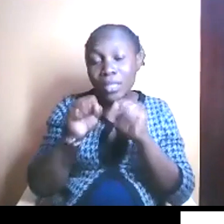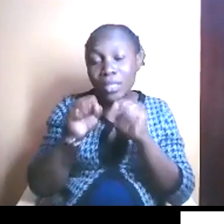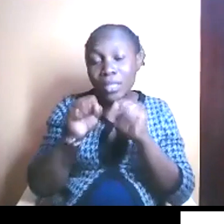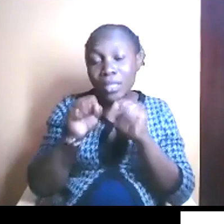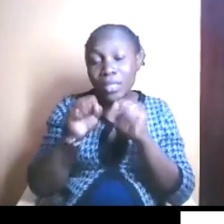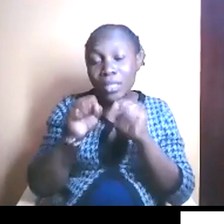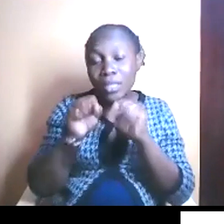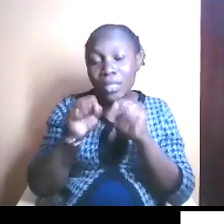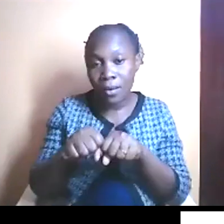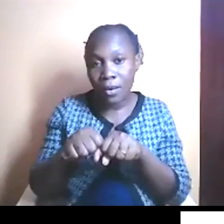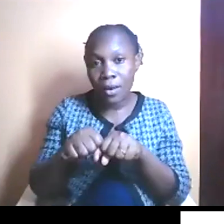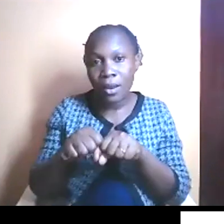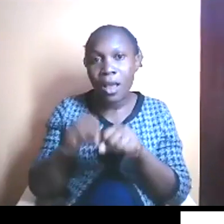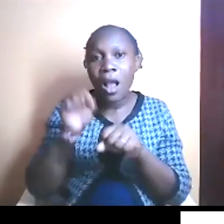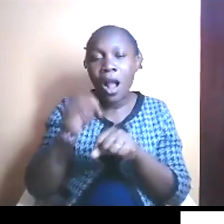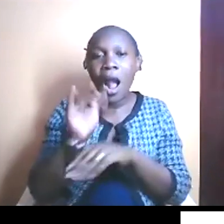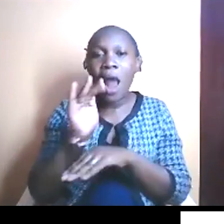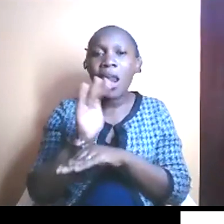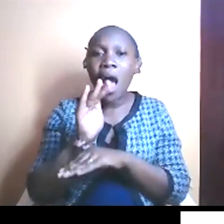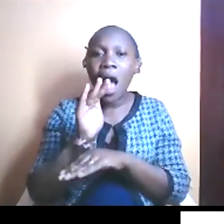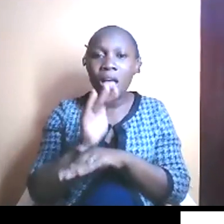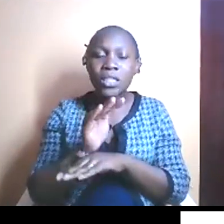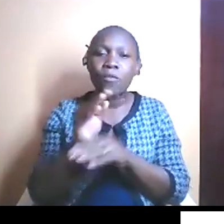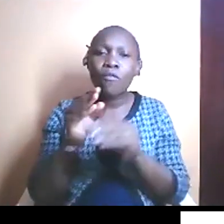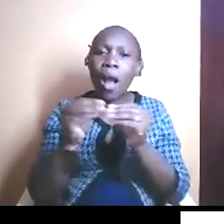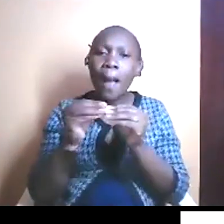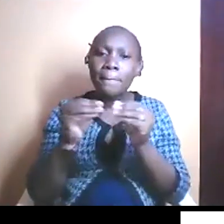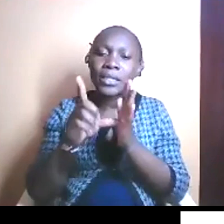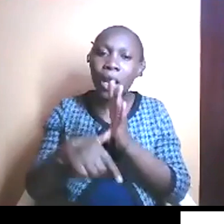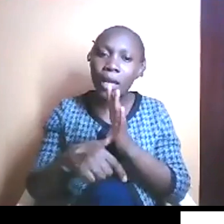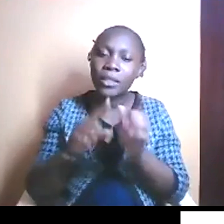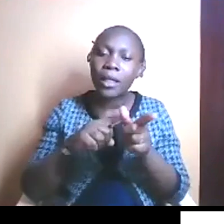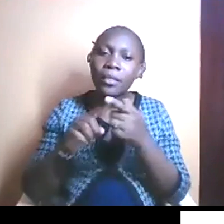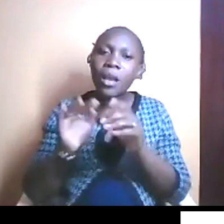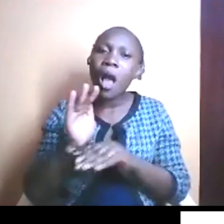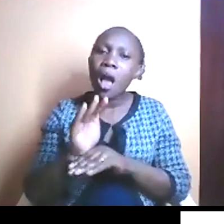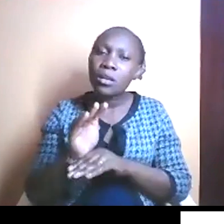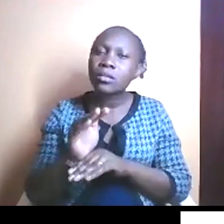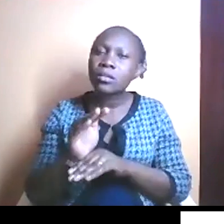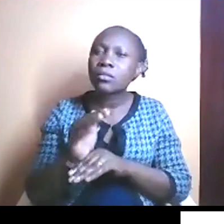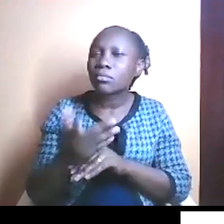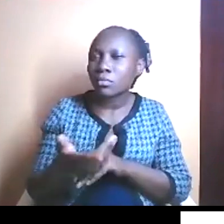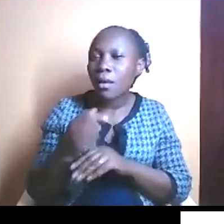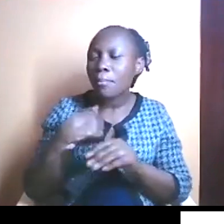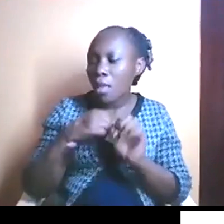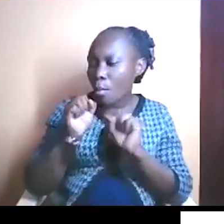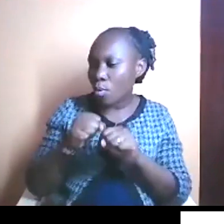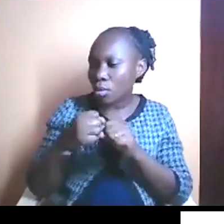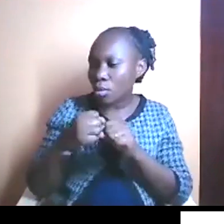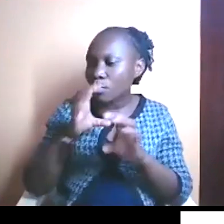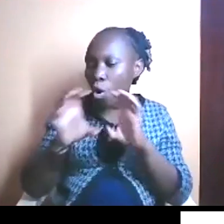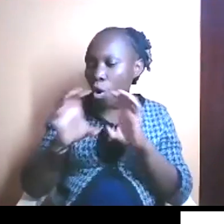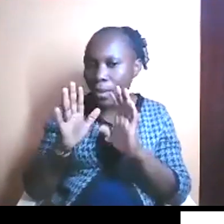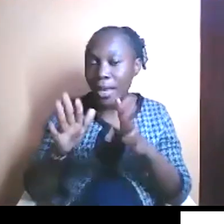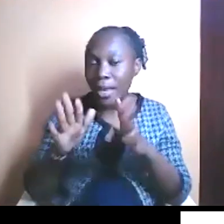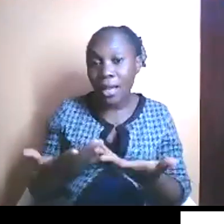just to talk about how you can communicate better. Sometimes bosses may not ever give you such an opportunity, but if they